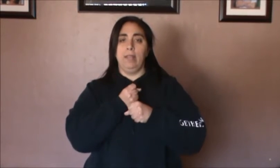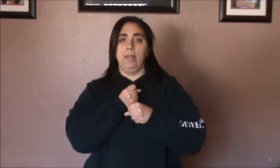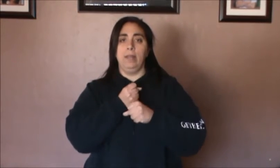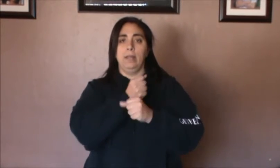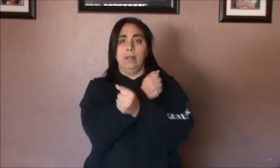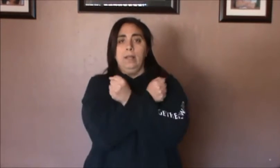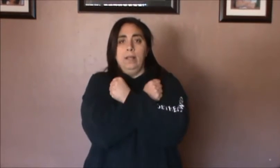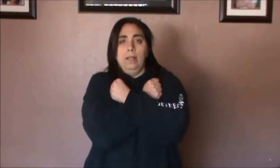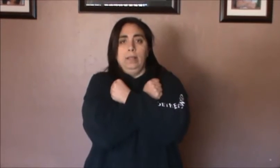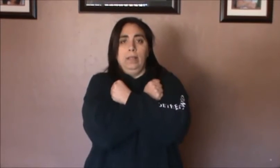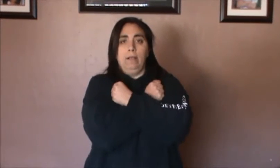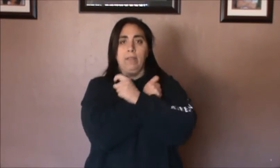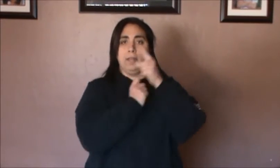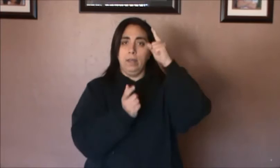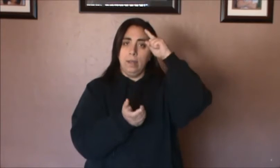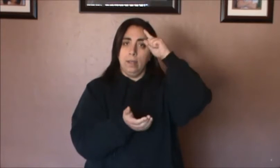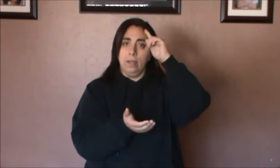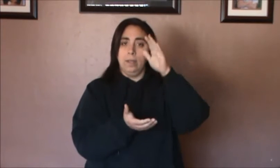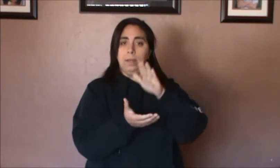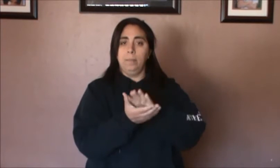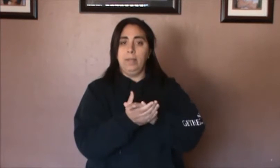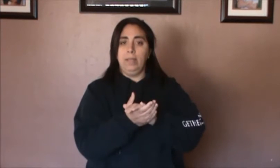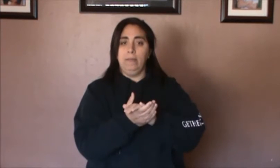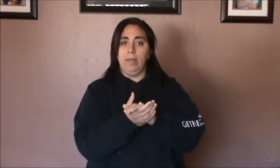receiving, loving, believing.